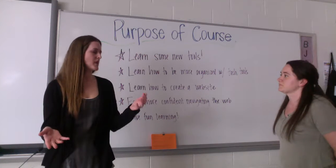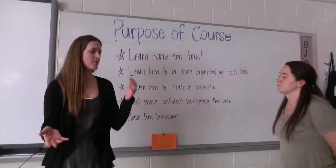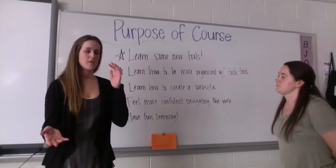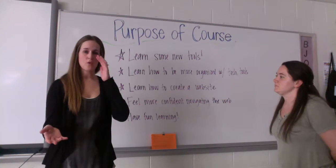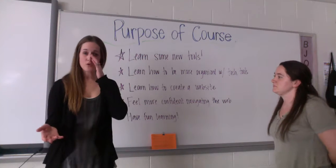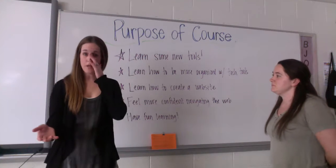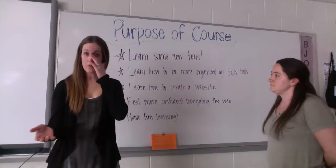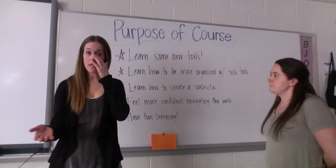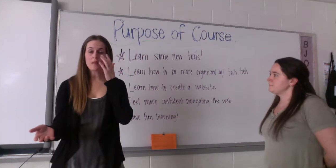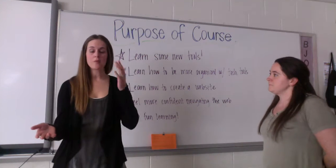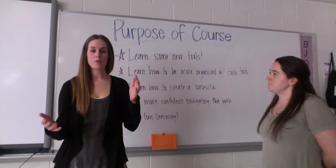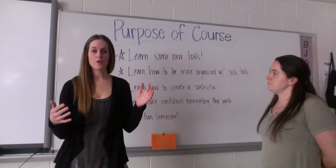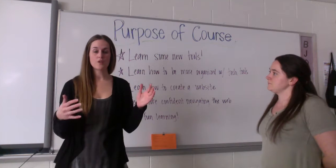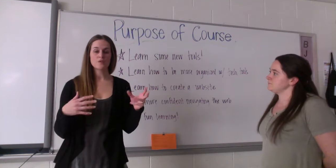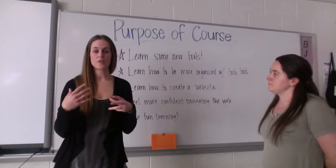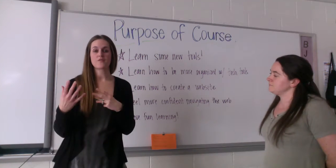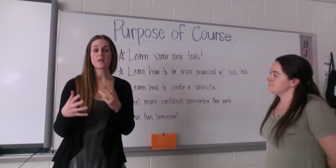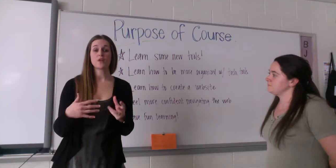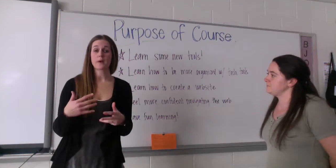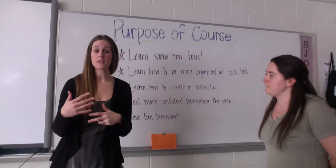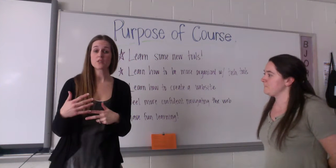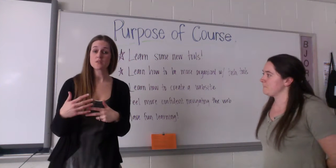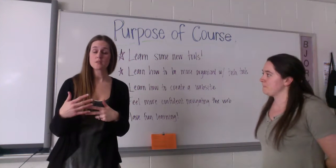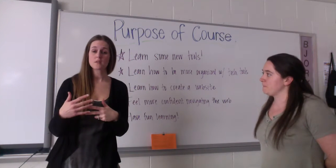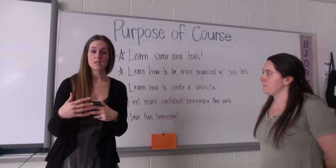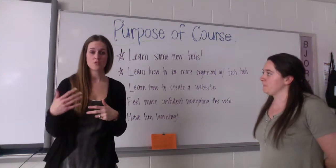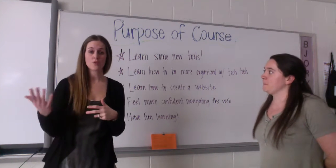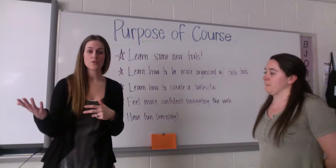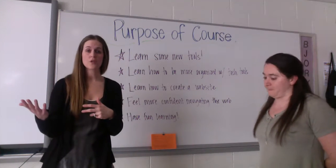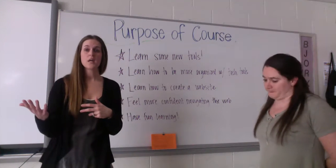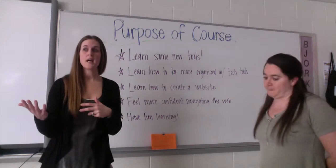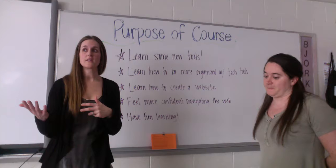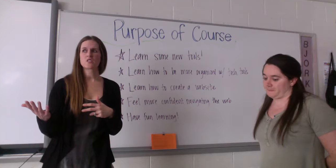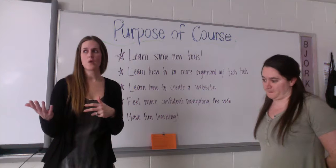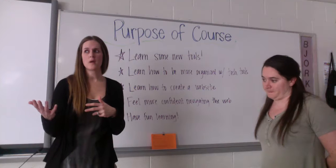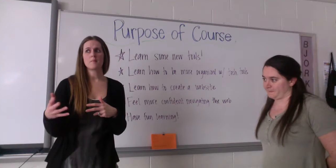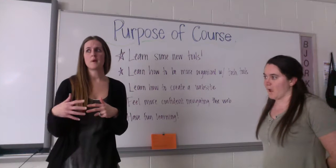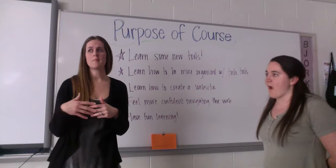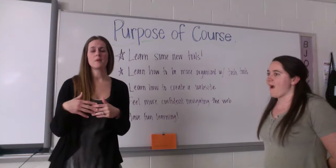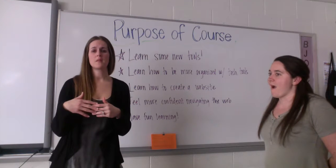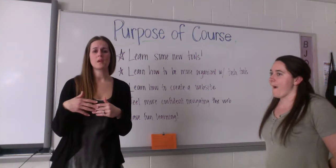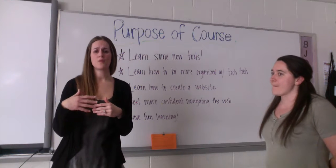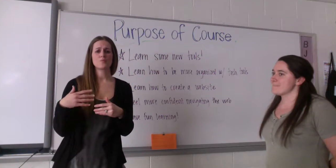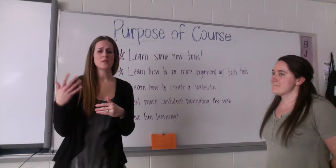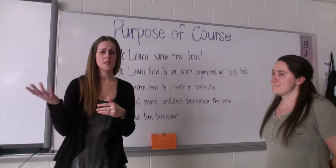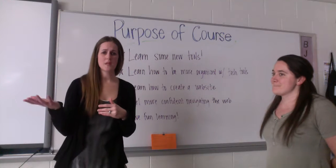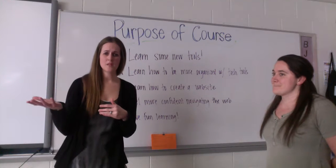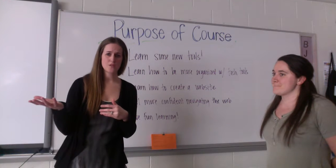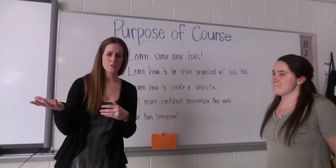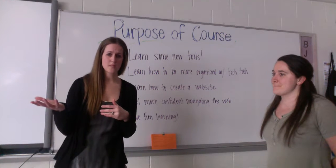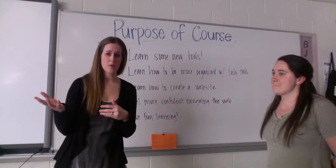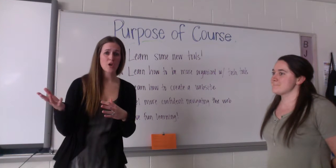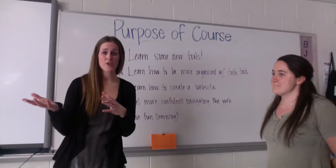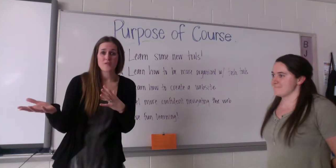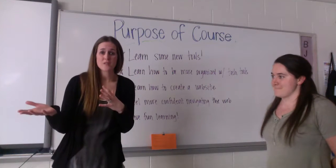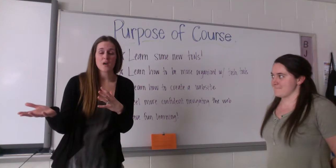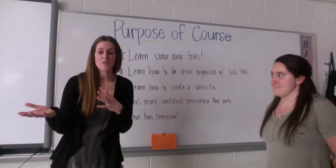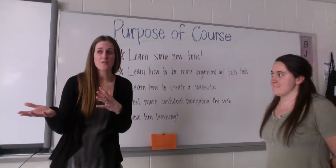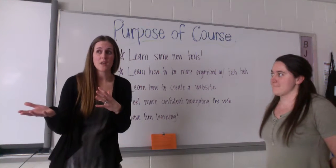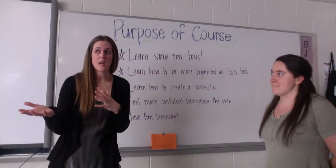even the older that we get, the more you start finding your passions as you get older. And so it might be that you really get into doing some art or photography. And